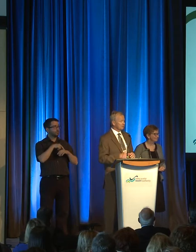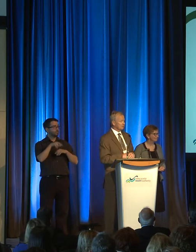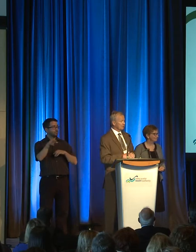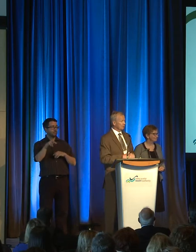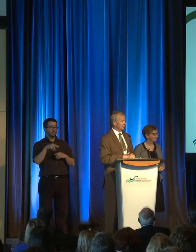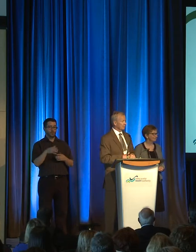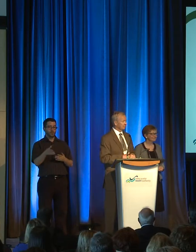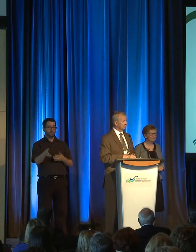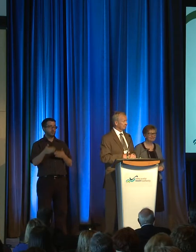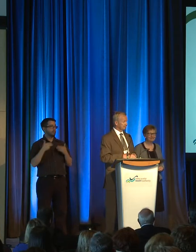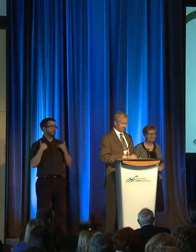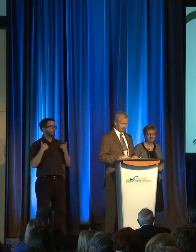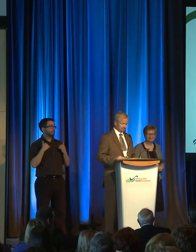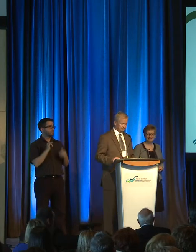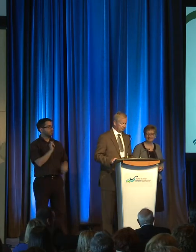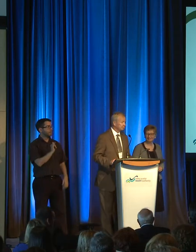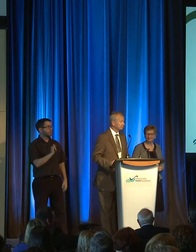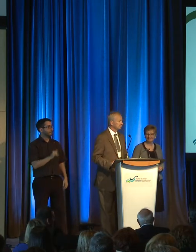to Minister DeLory.